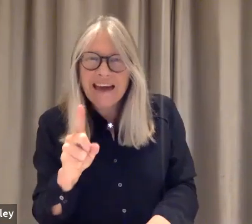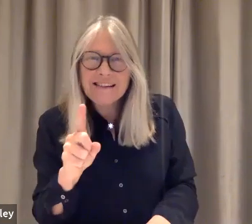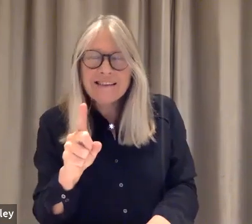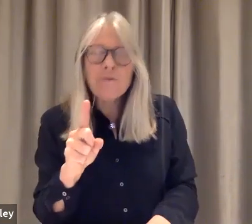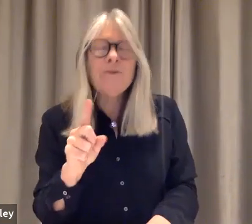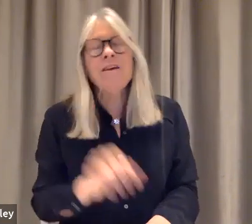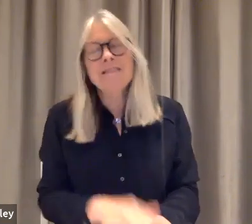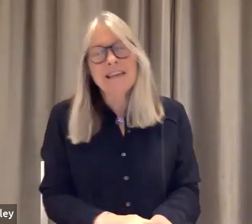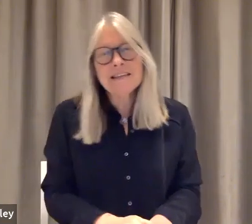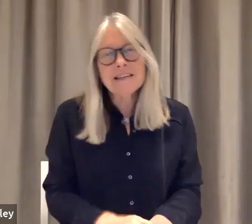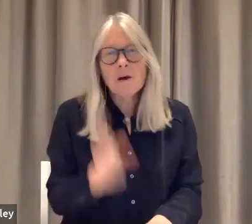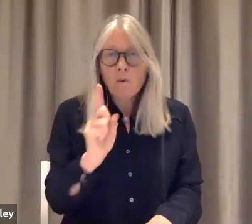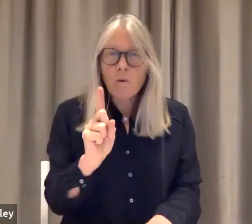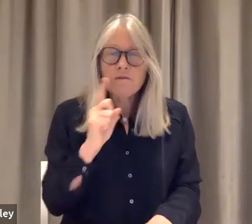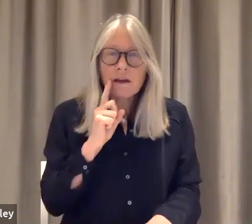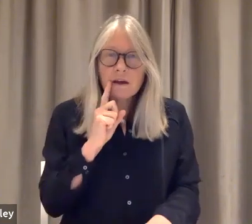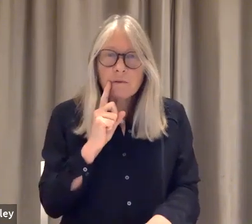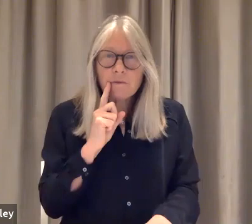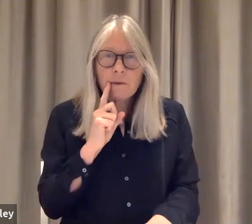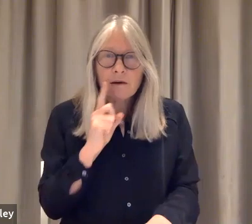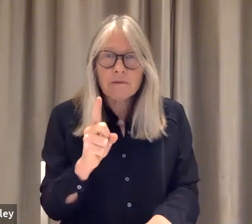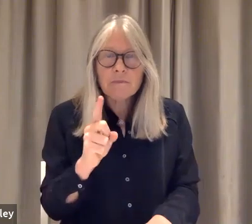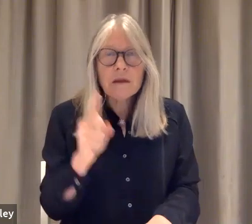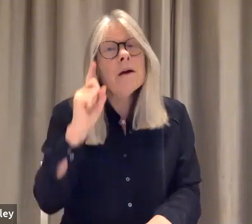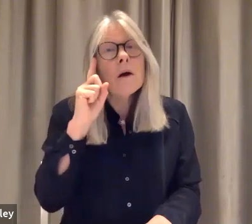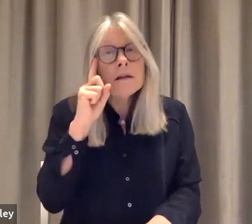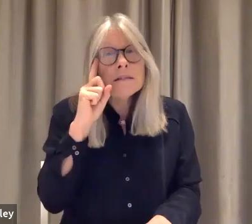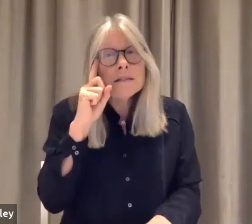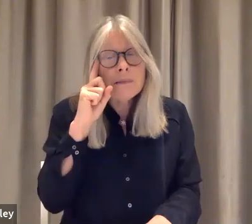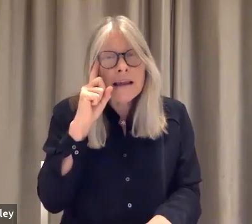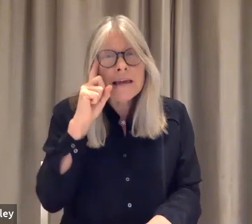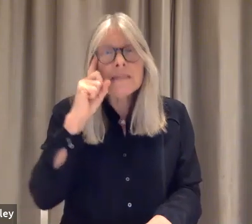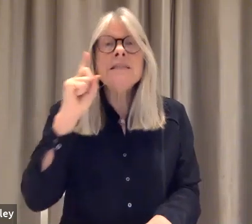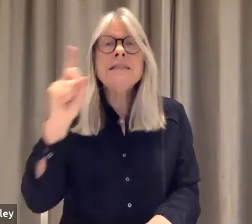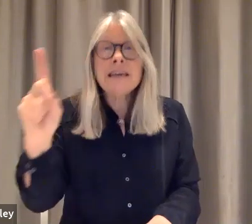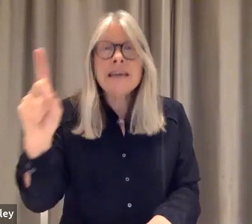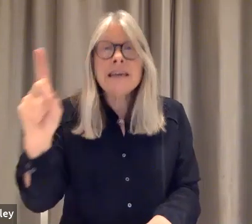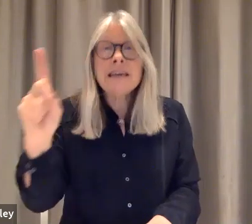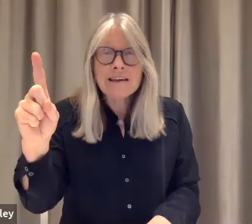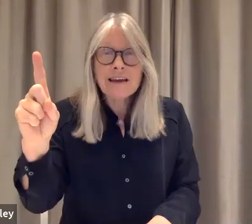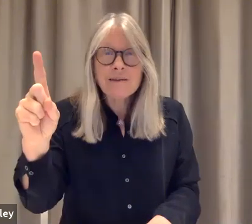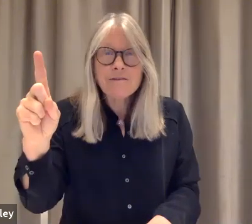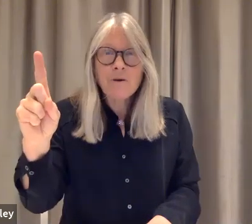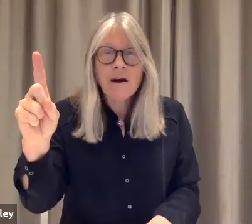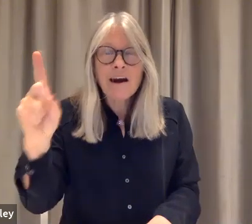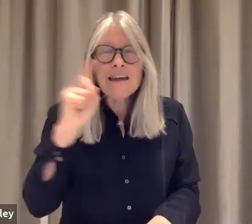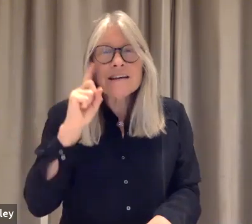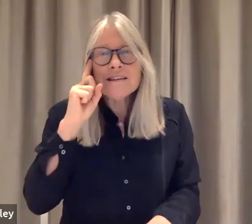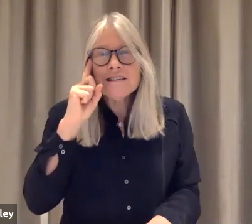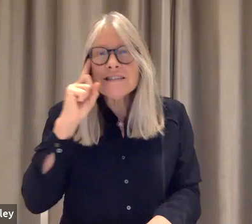tell, all of those things, one finger coming from your mouth. Similarly, to see, coming from your eye, to